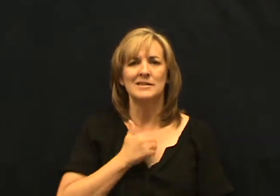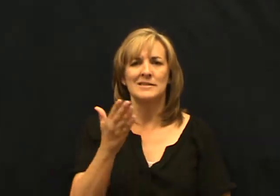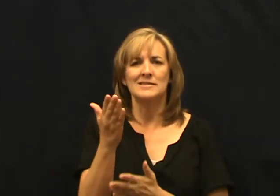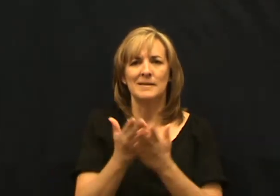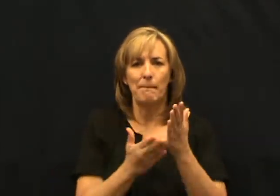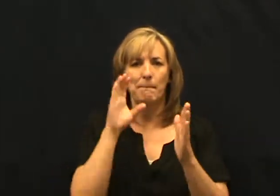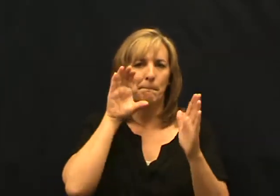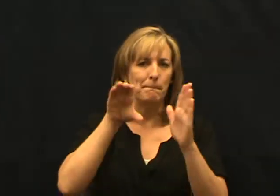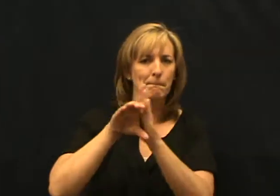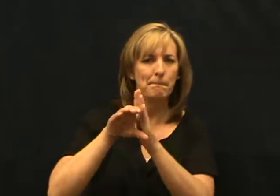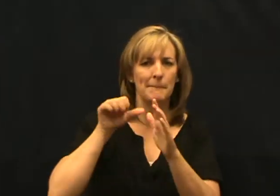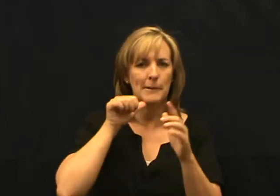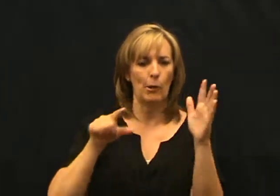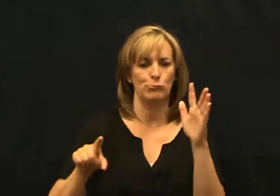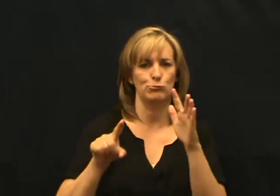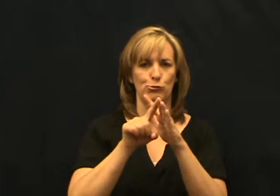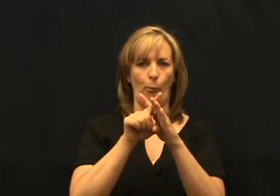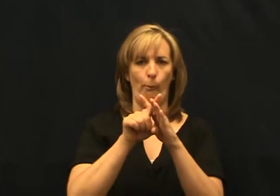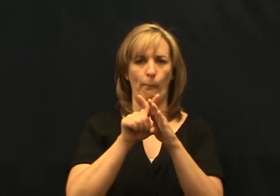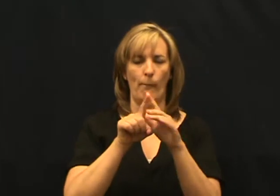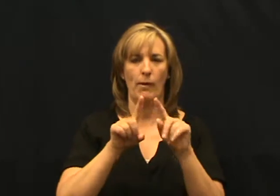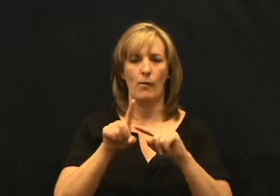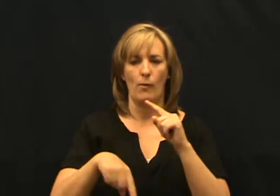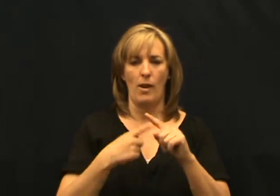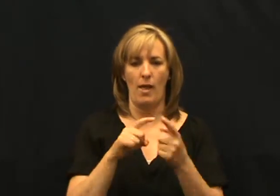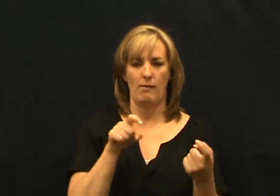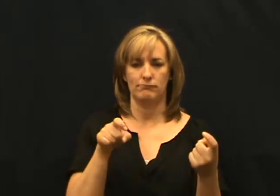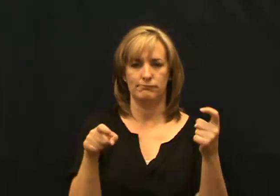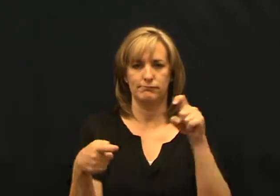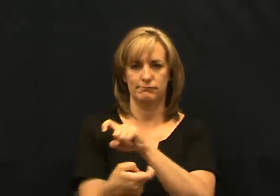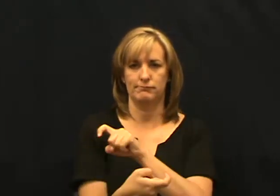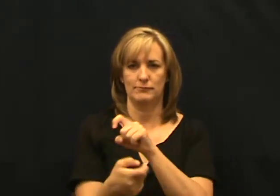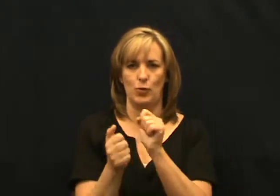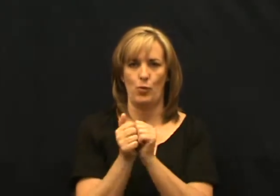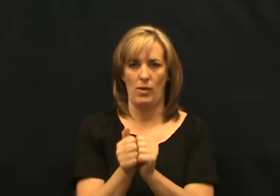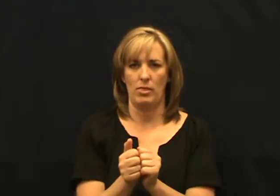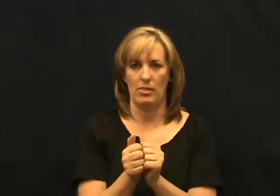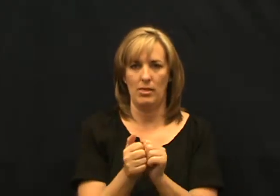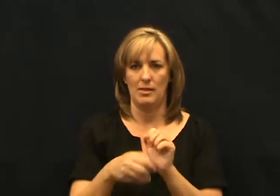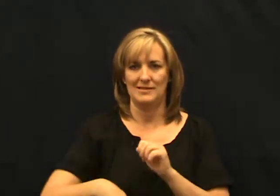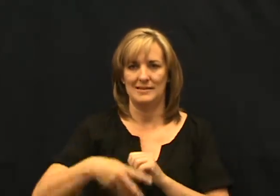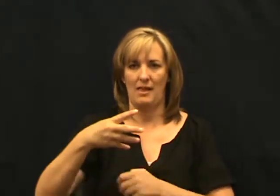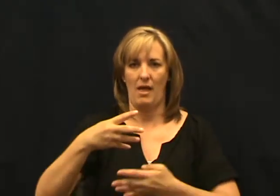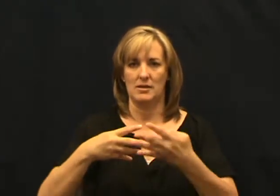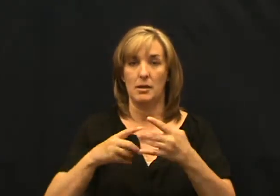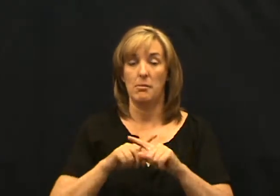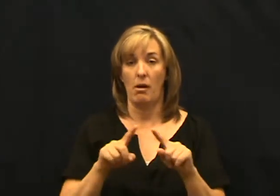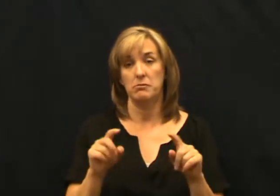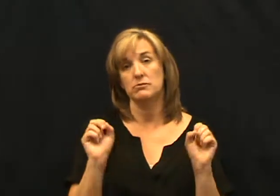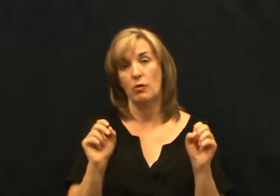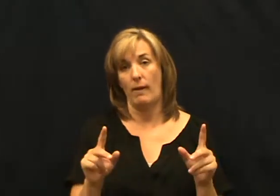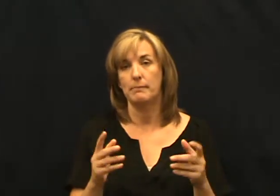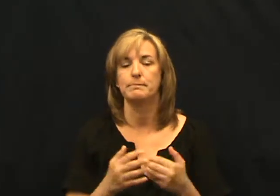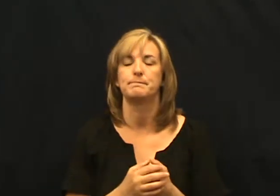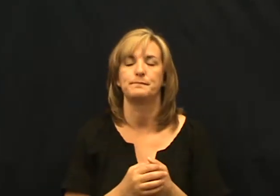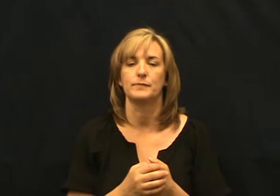up as I convert these slides into the audio format, but we should still be okay in looking at them. So the first transaction